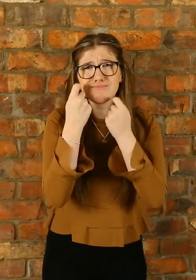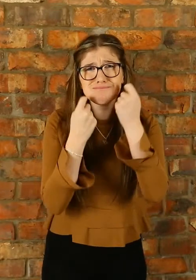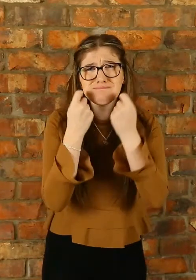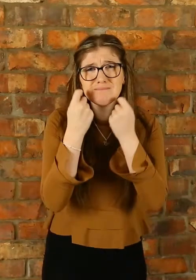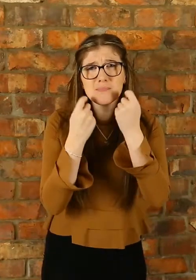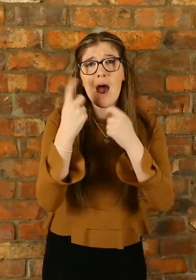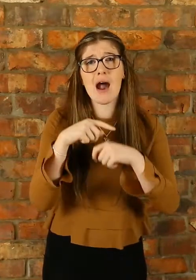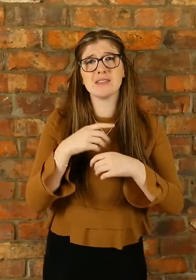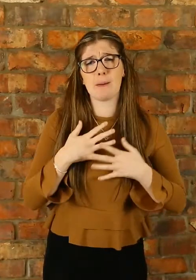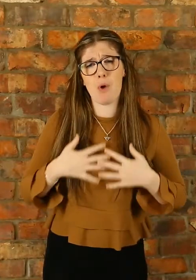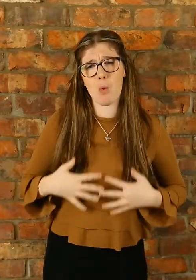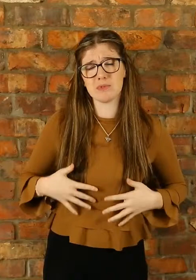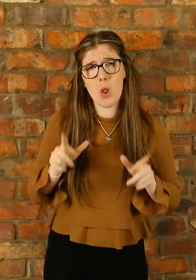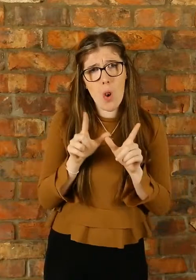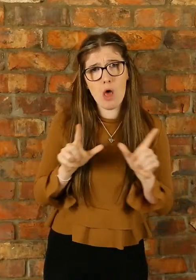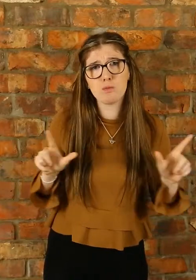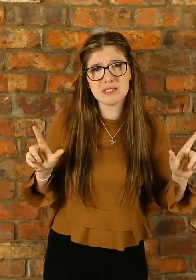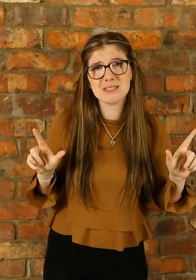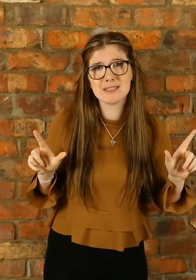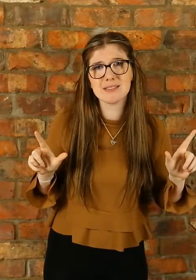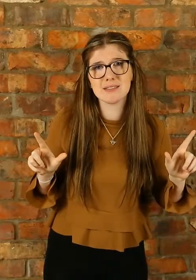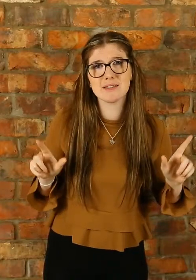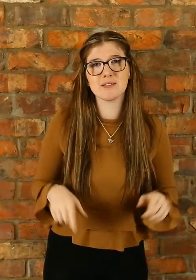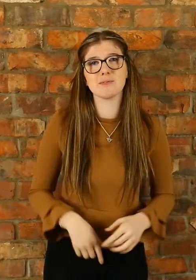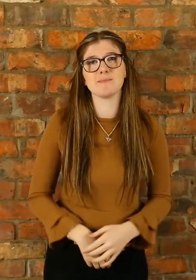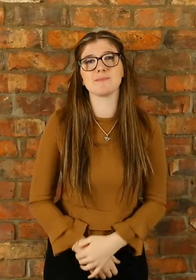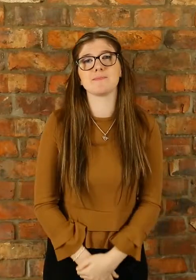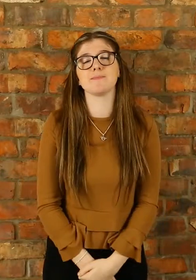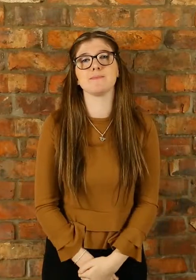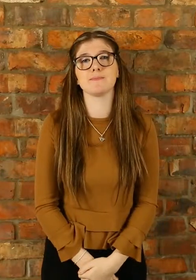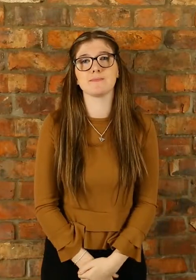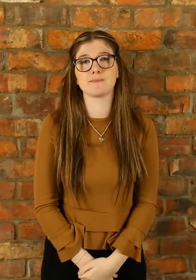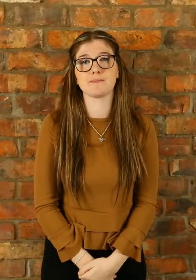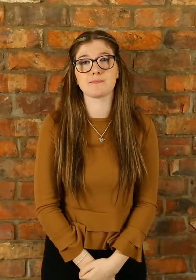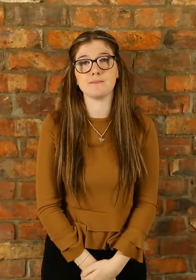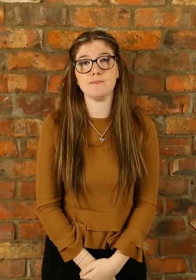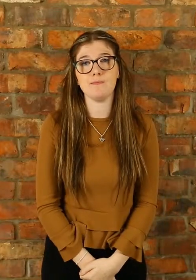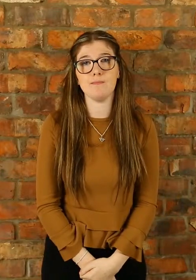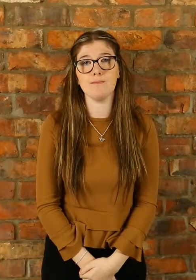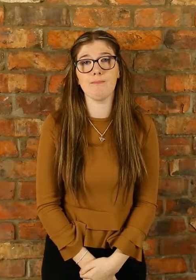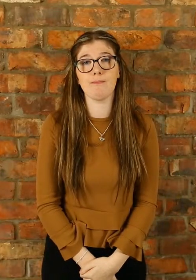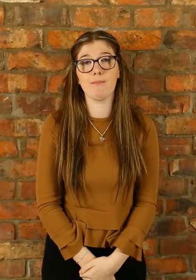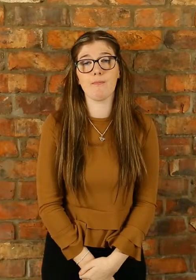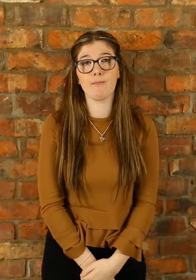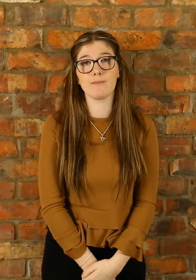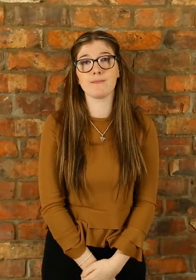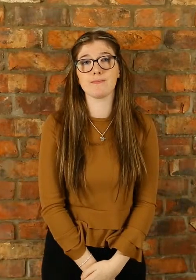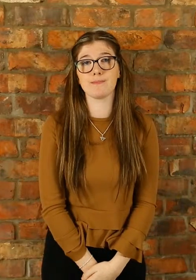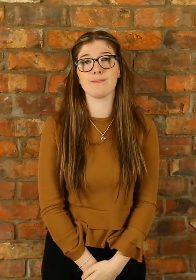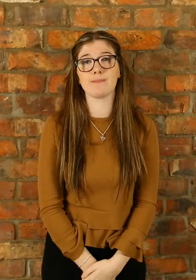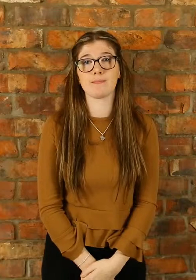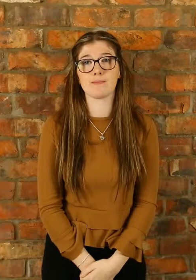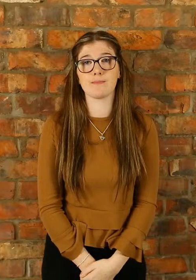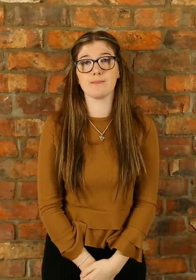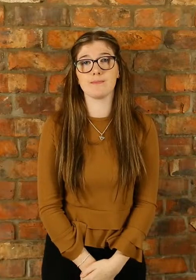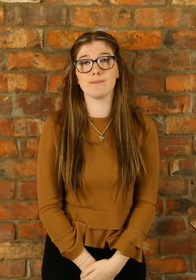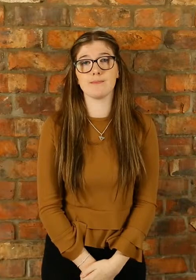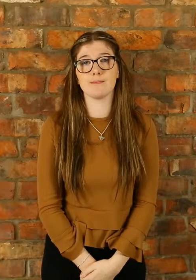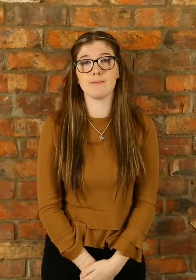Try and use exaggerated facial expressions, body language, and gestures to make it clear what you're trying to